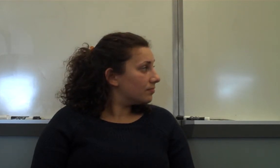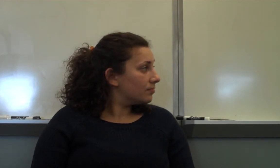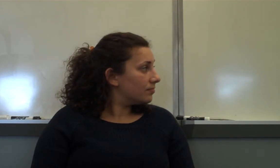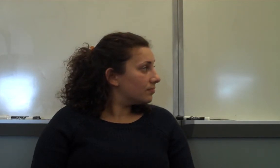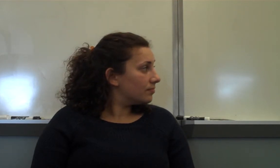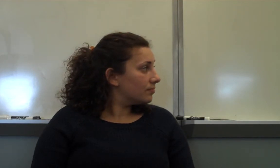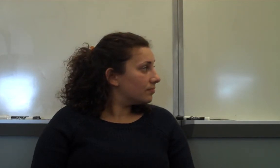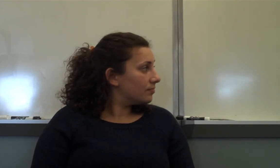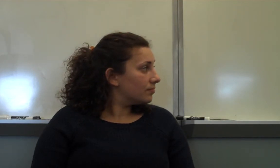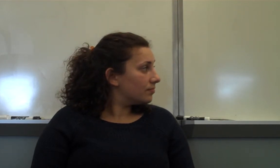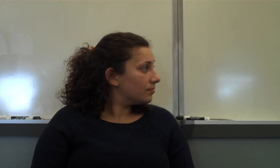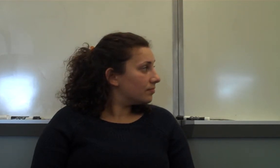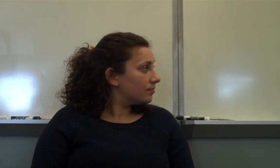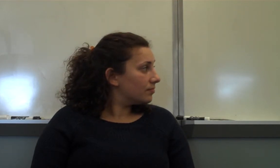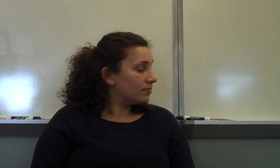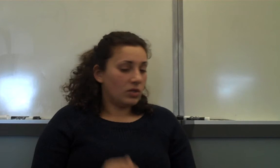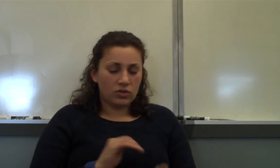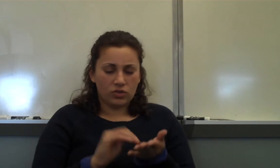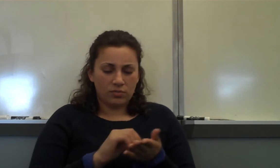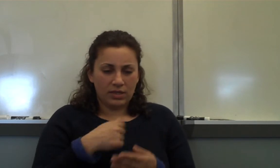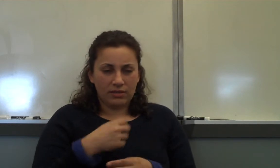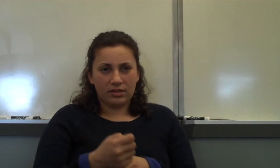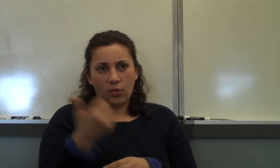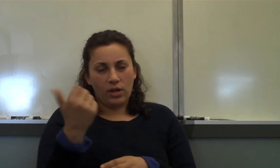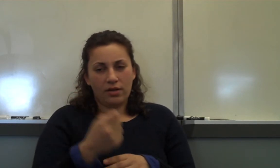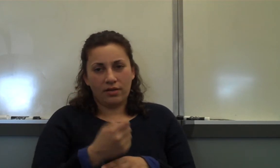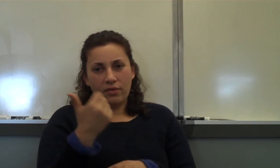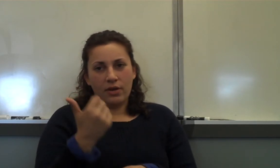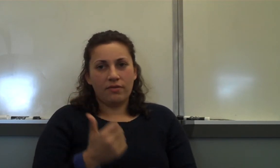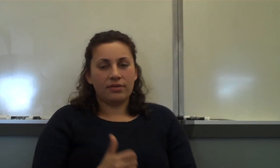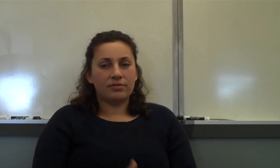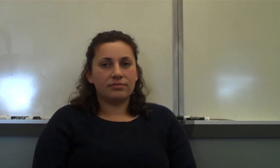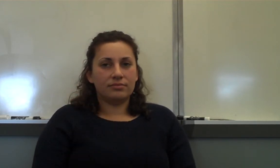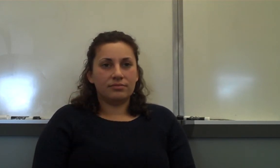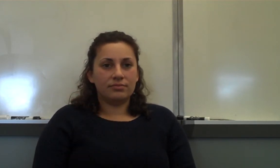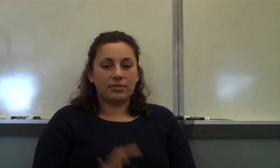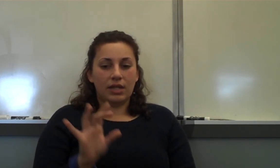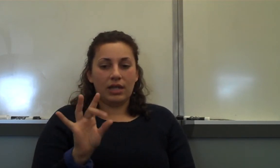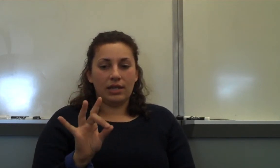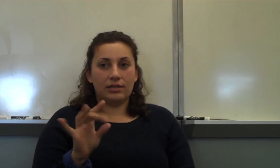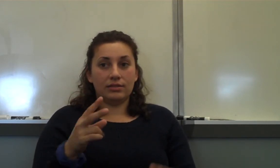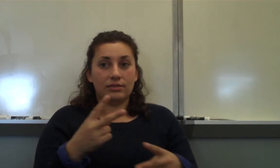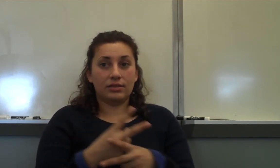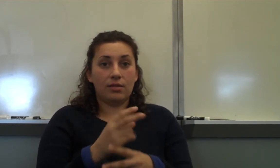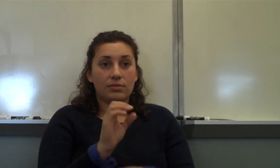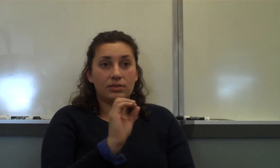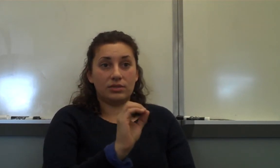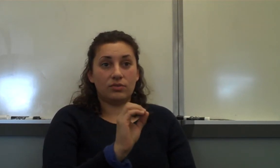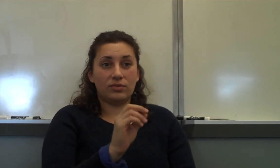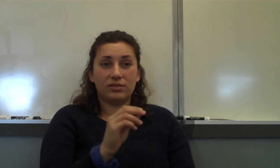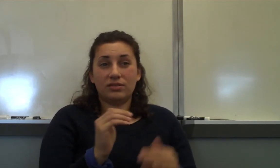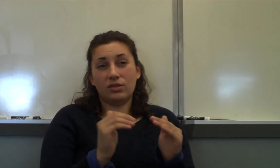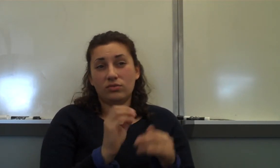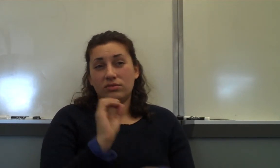8, excuse me, let me get rid of that. Okay, 8 times 0 is nothing. 8 times 3 is 24.